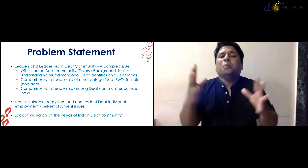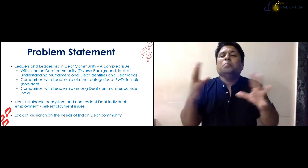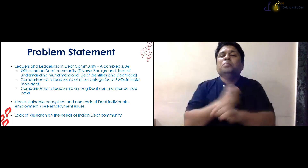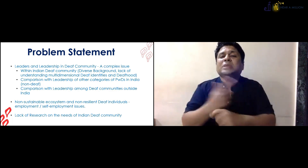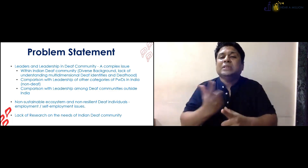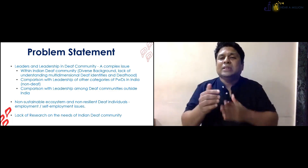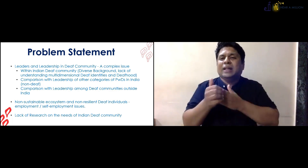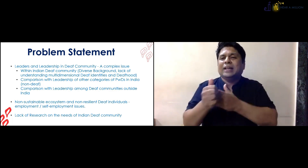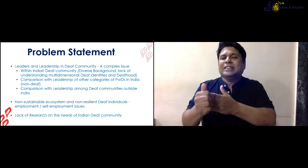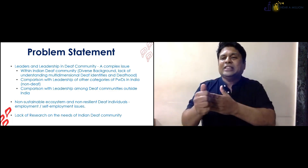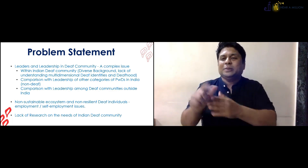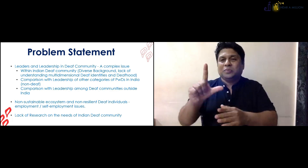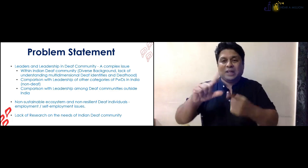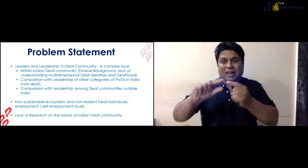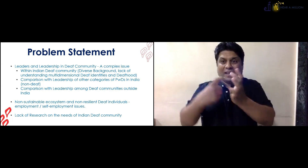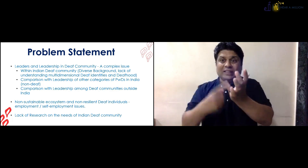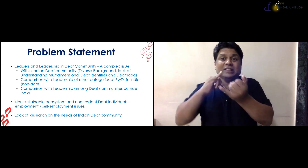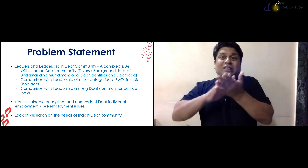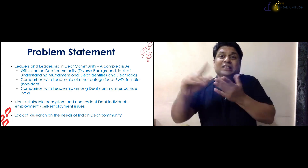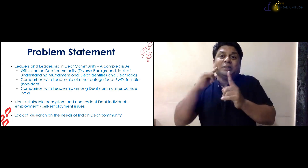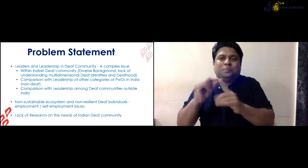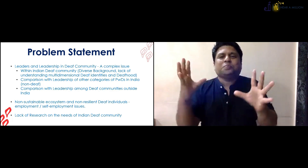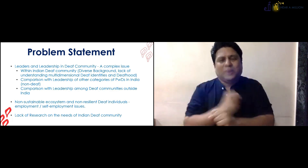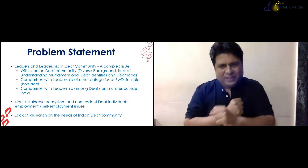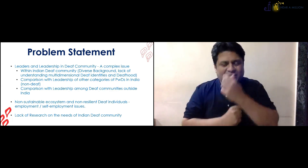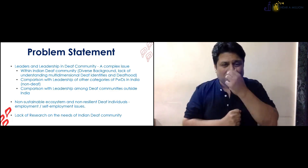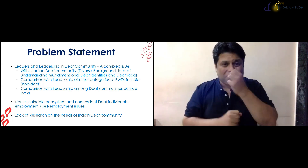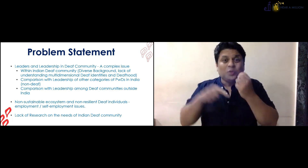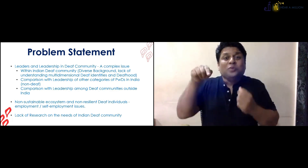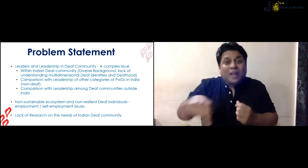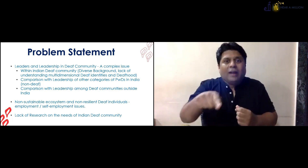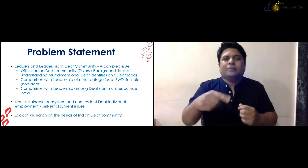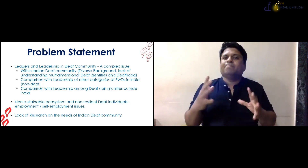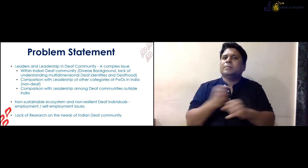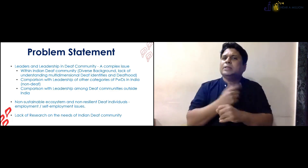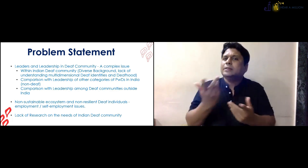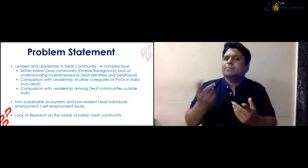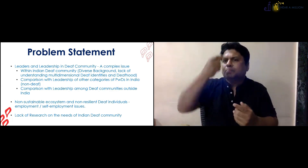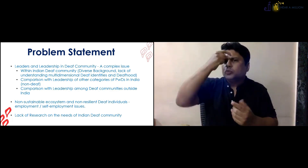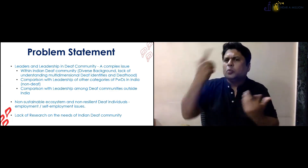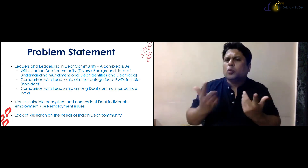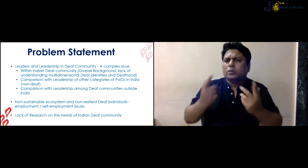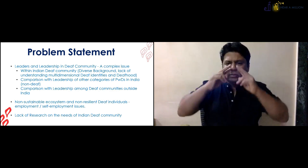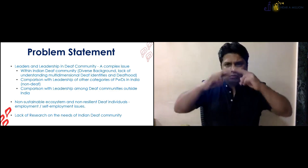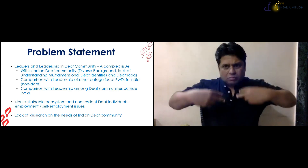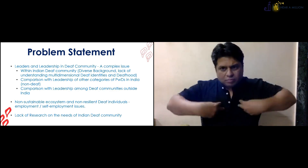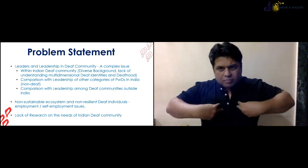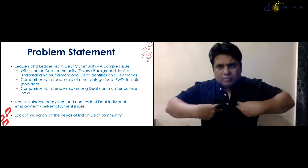they're wrong? No. It's just that there is a missing there. What is missing is